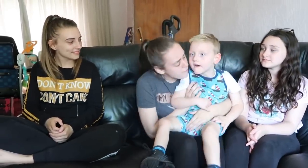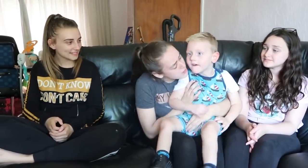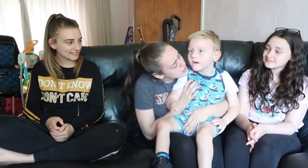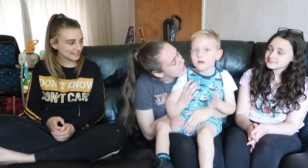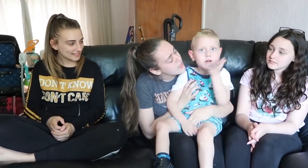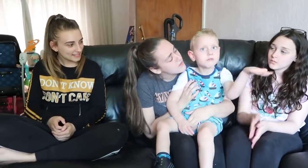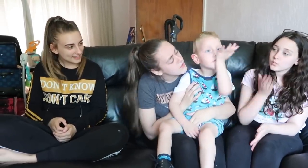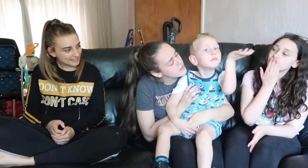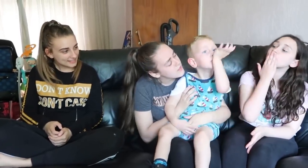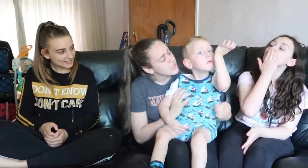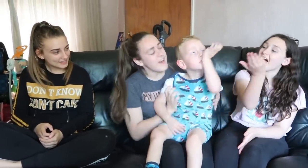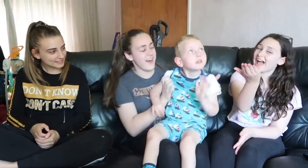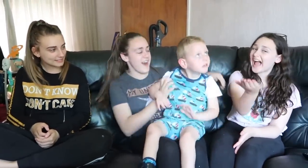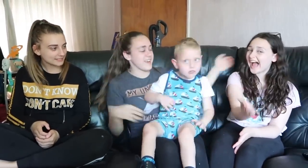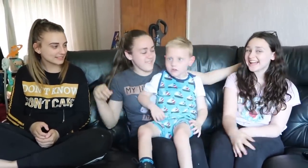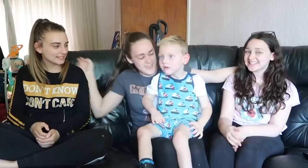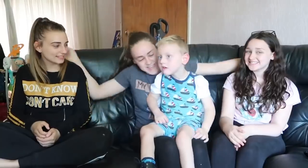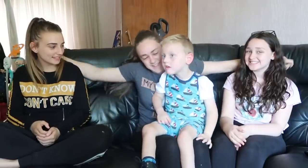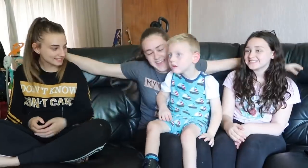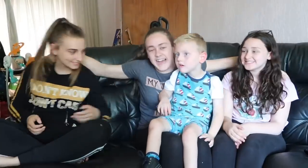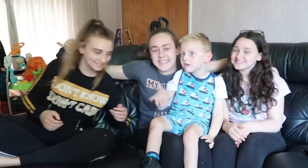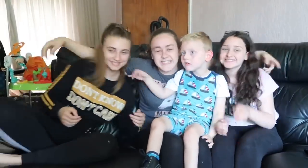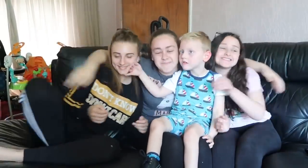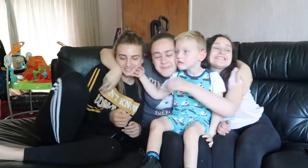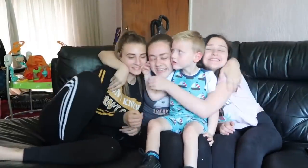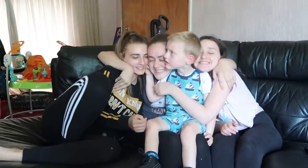blow everybody a kiss? Oh, come here you guys, you're the best.